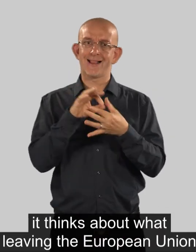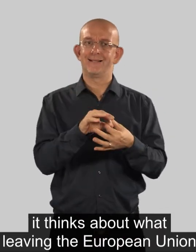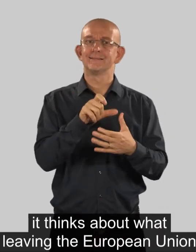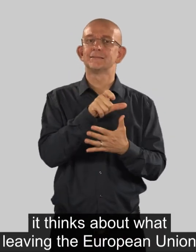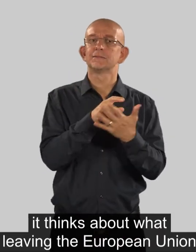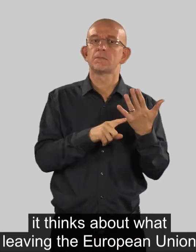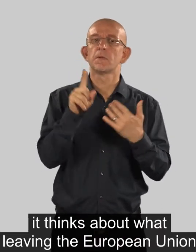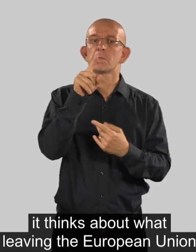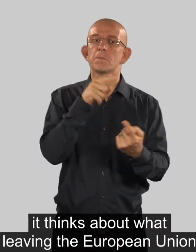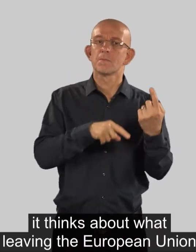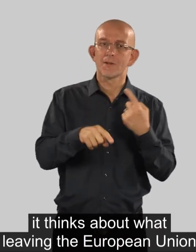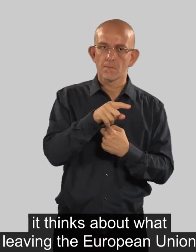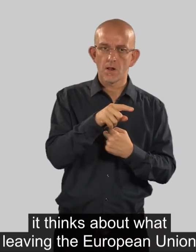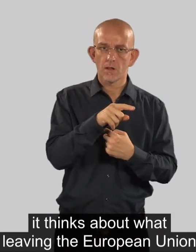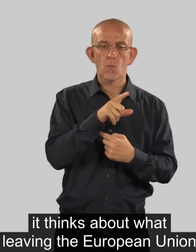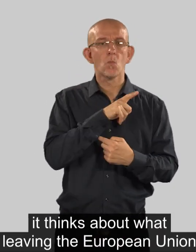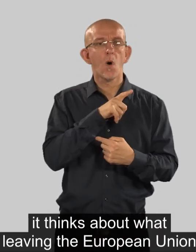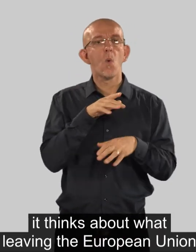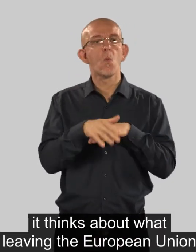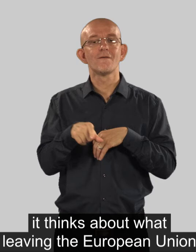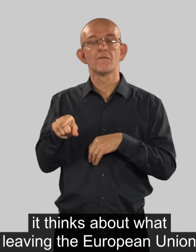Union, also known as Brexit,